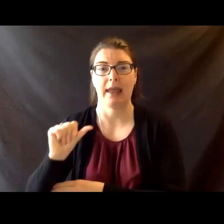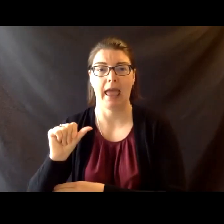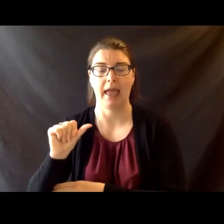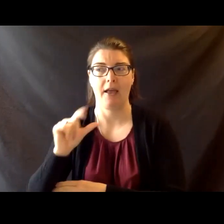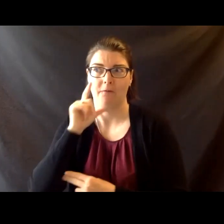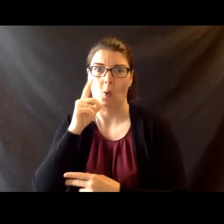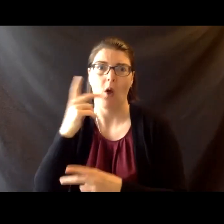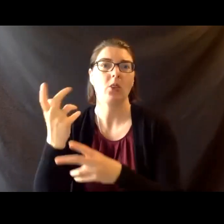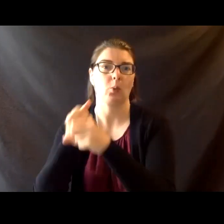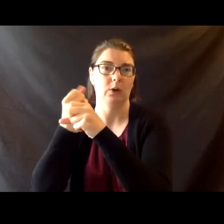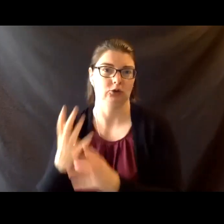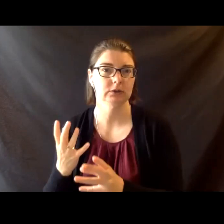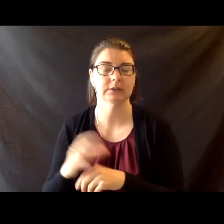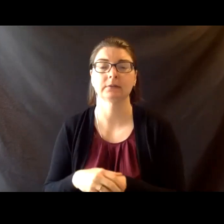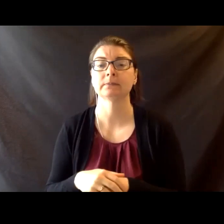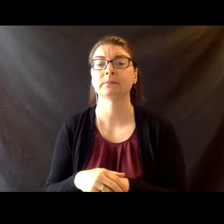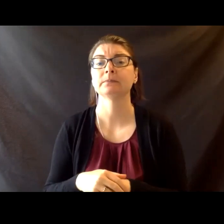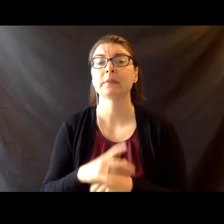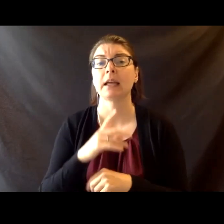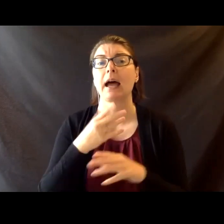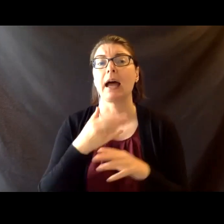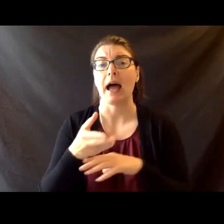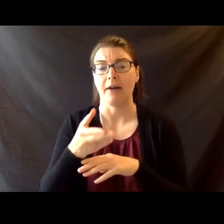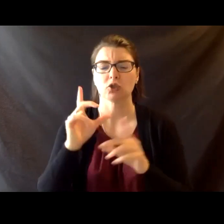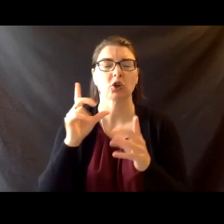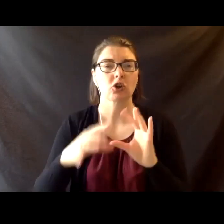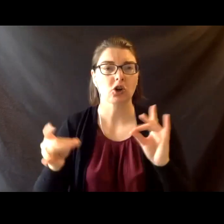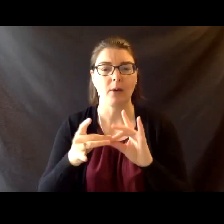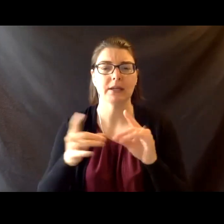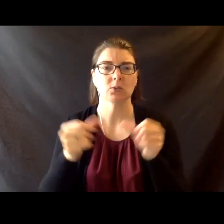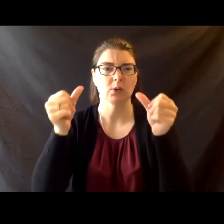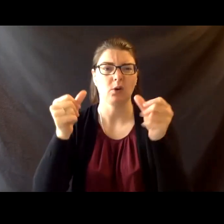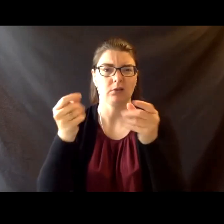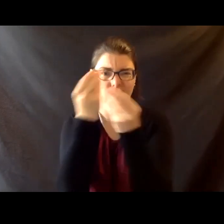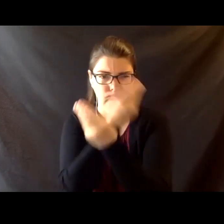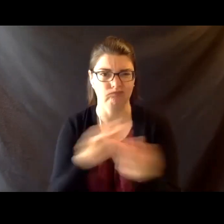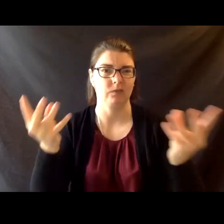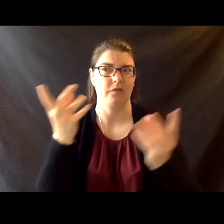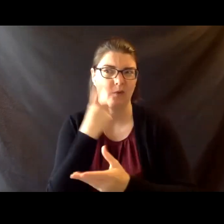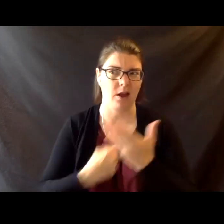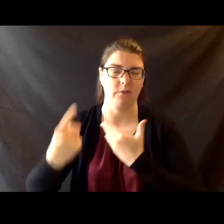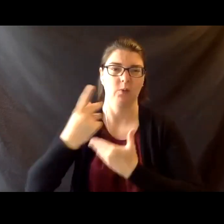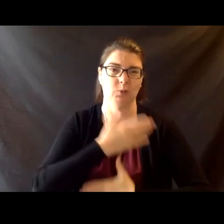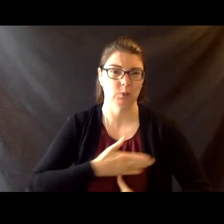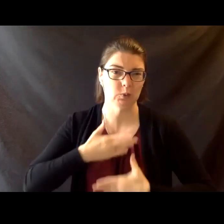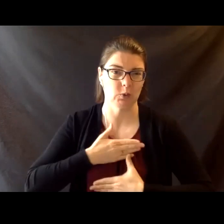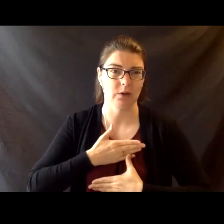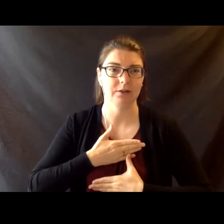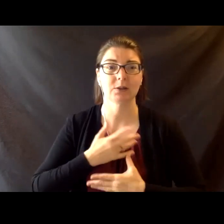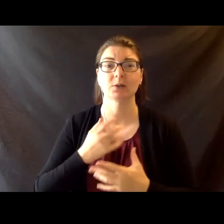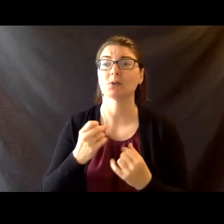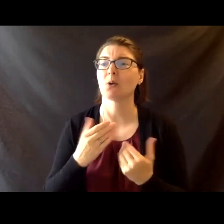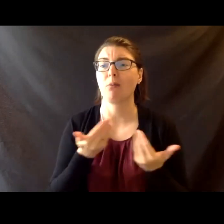the submissions will be reviewed and all appropriate comments will be published for everyone to enjoy. So without further ado, please allow me